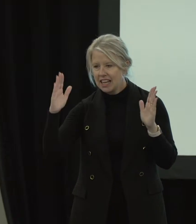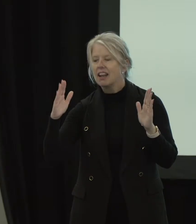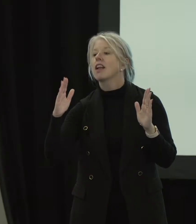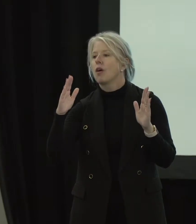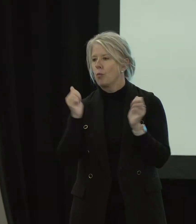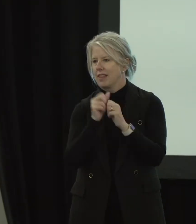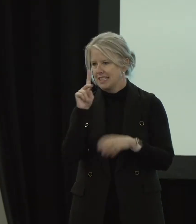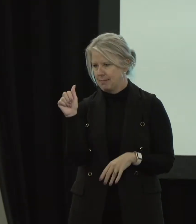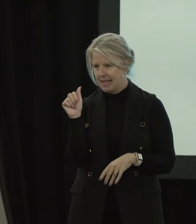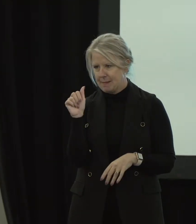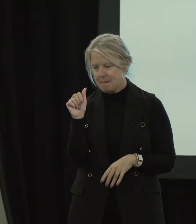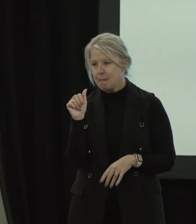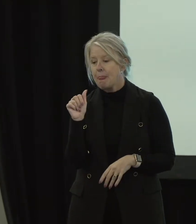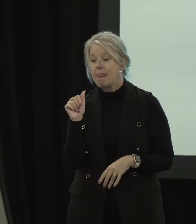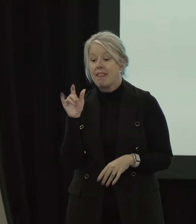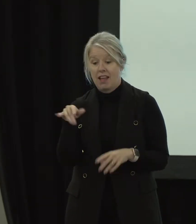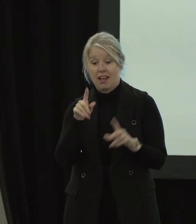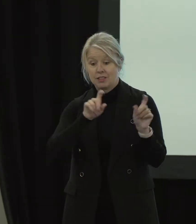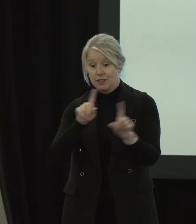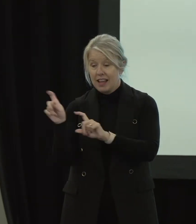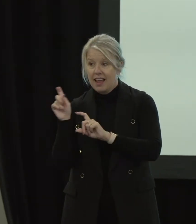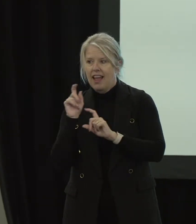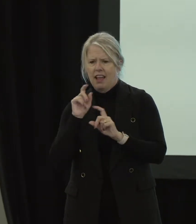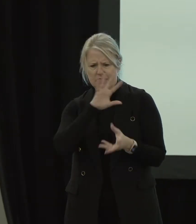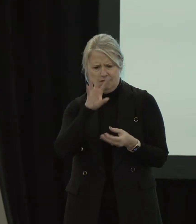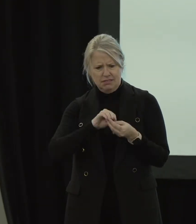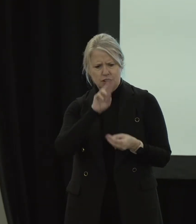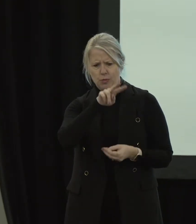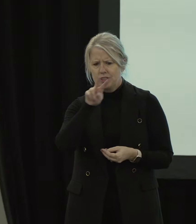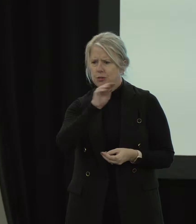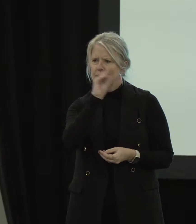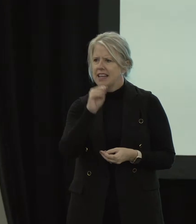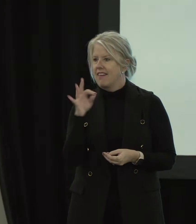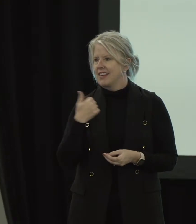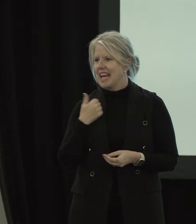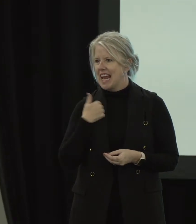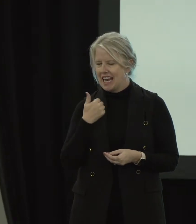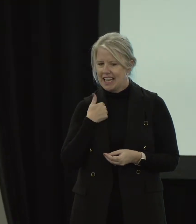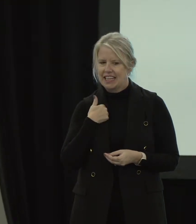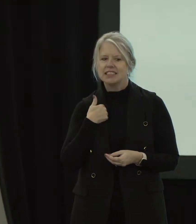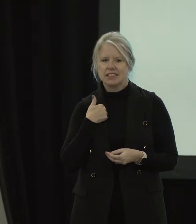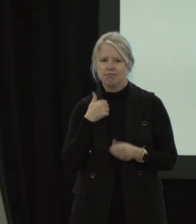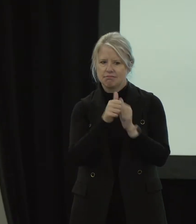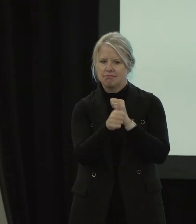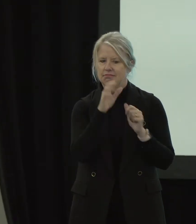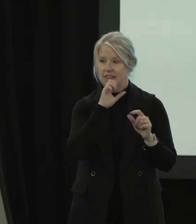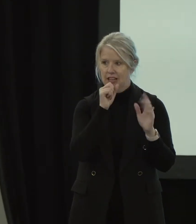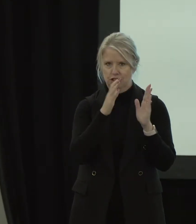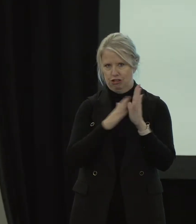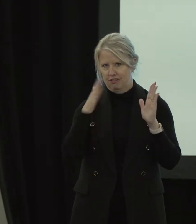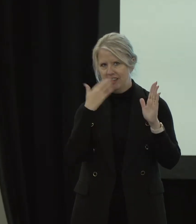disabilities. According to the survey, approximately 22% of Canadians over the age of 15, and